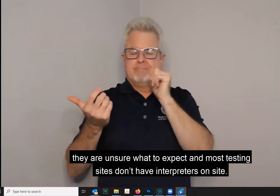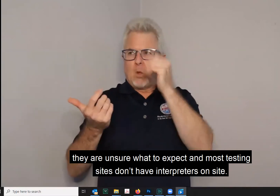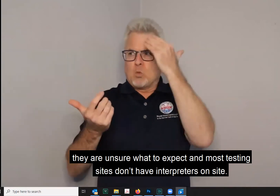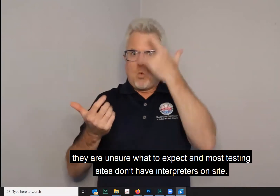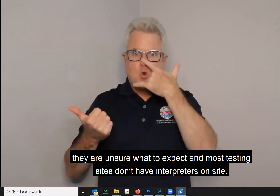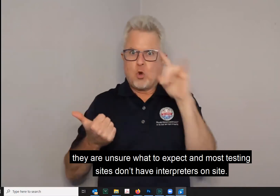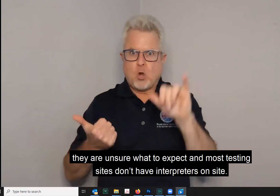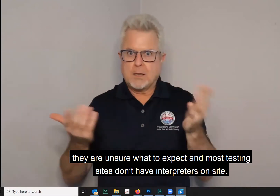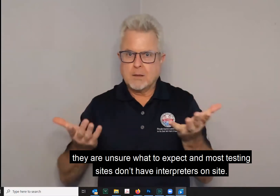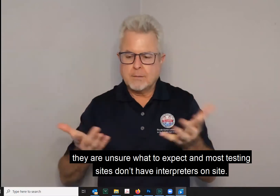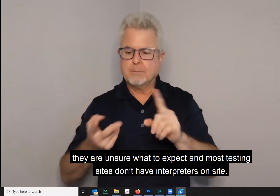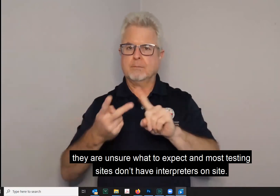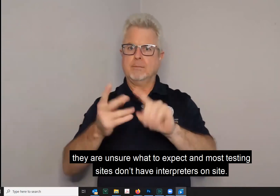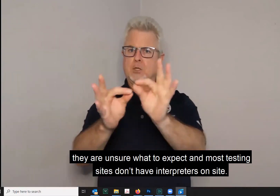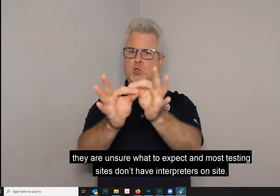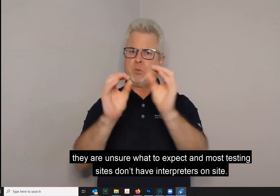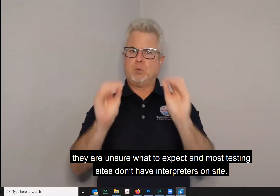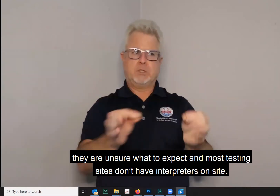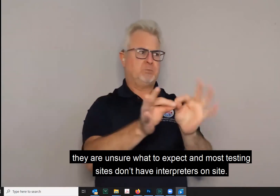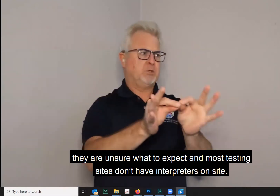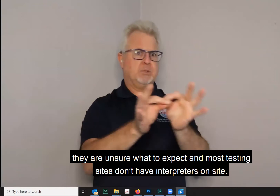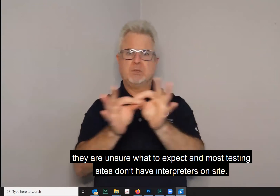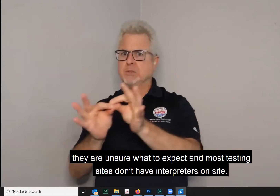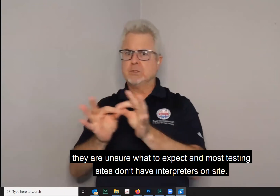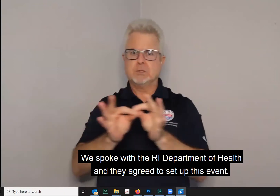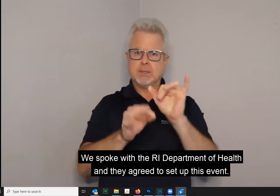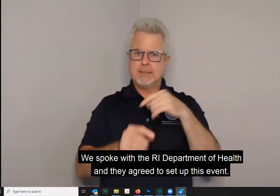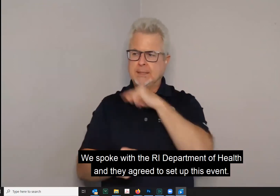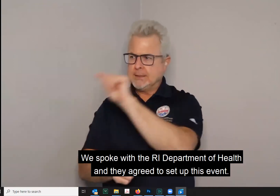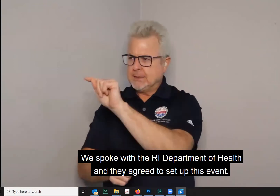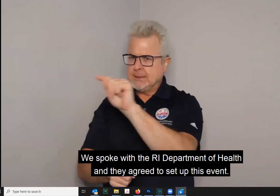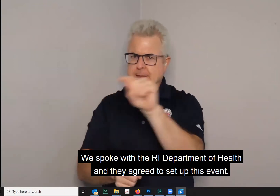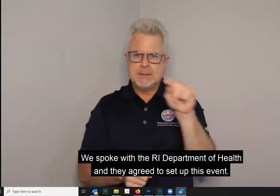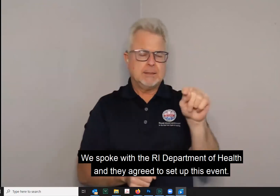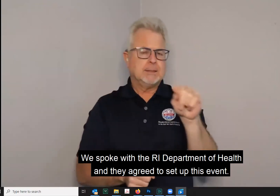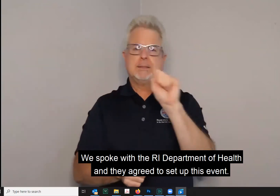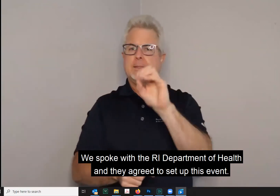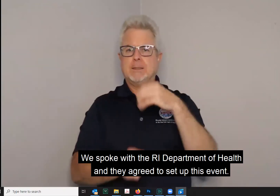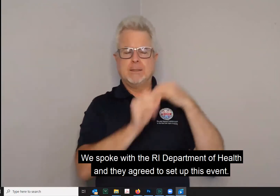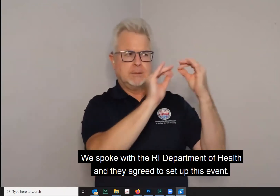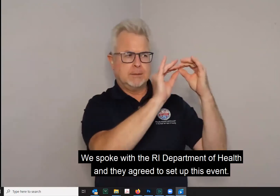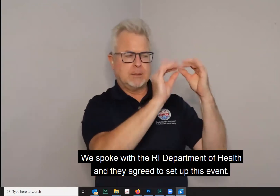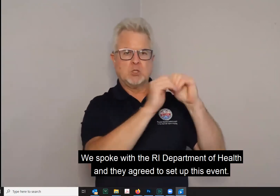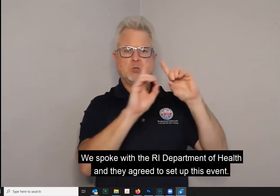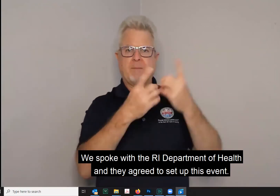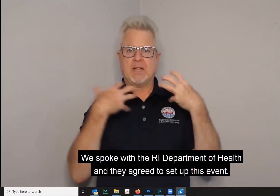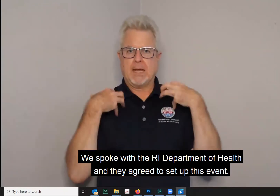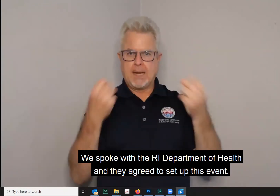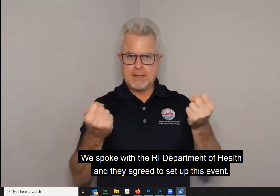are unsure of what to expect, and most testing sites don't have interpreters on site. We spoke with the Rhode